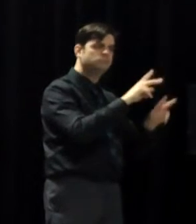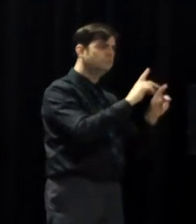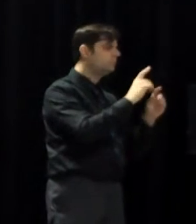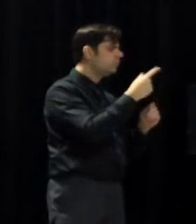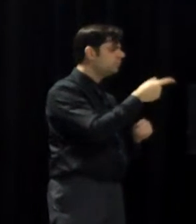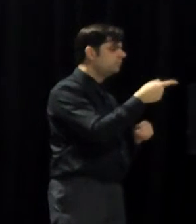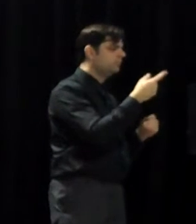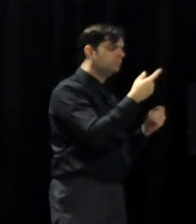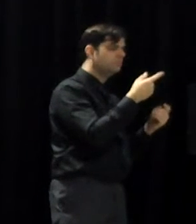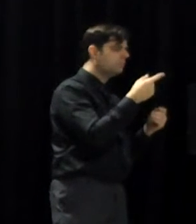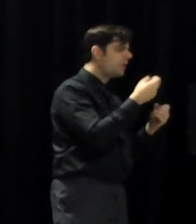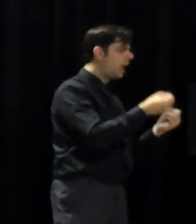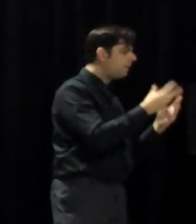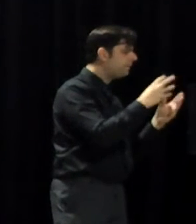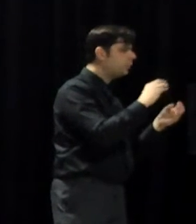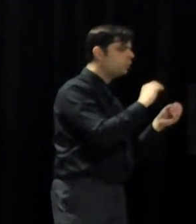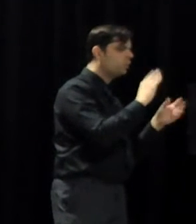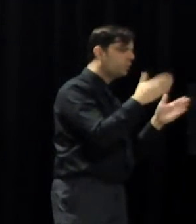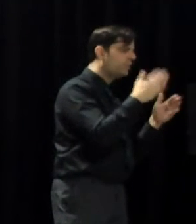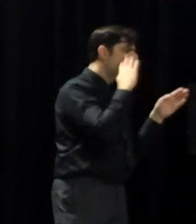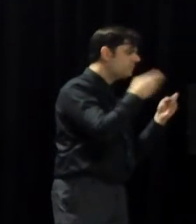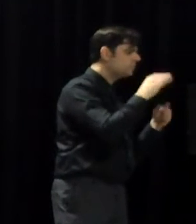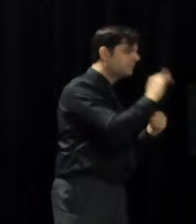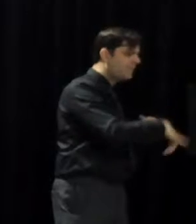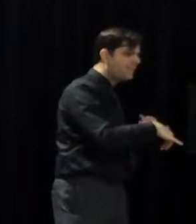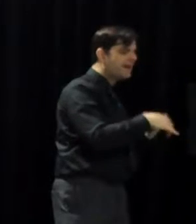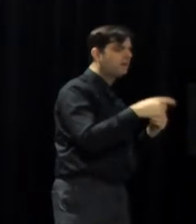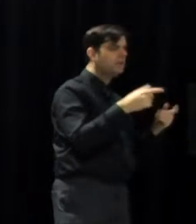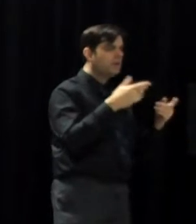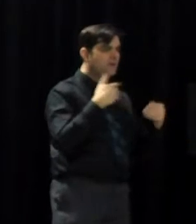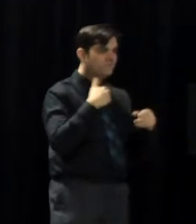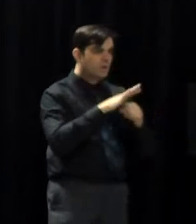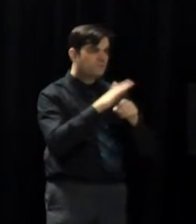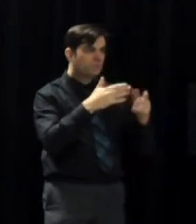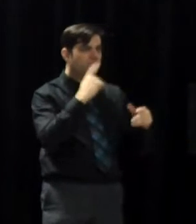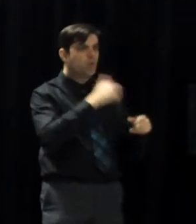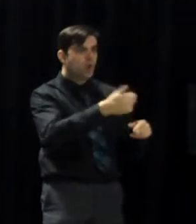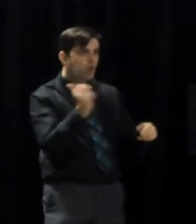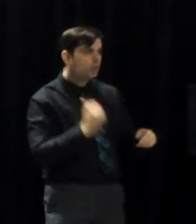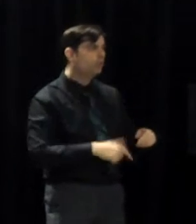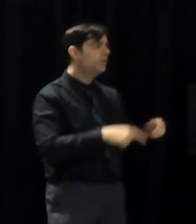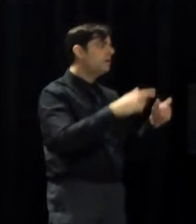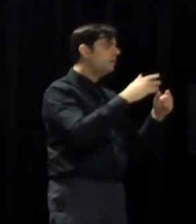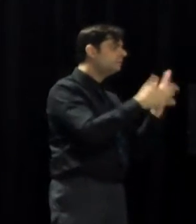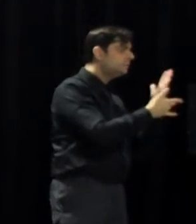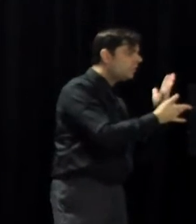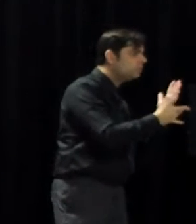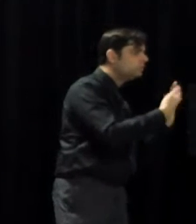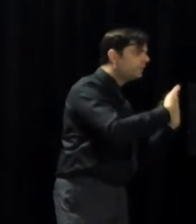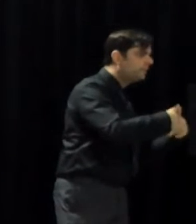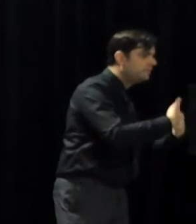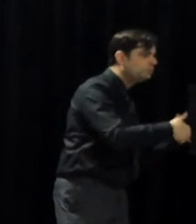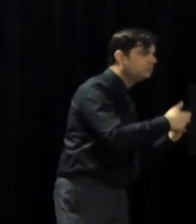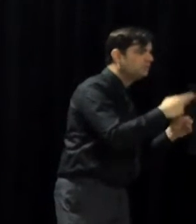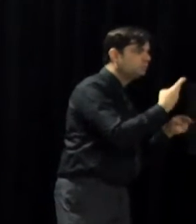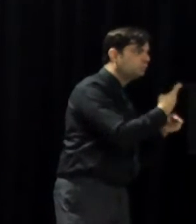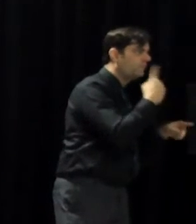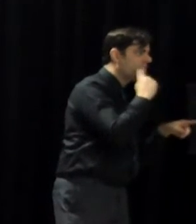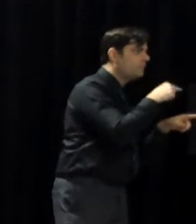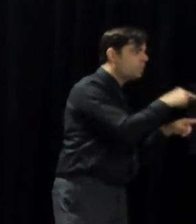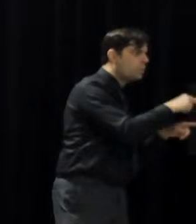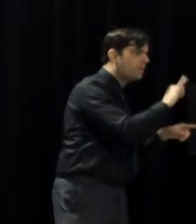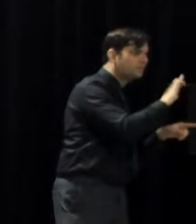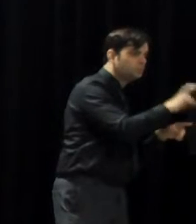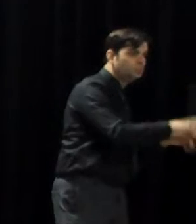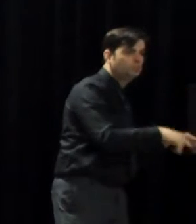You mentioned the numbers of new cases somewhat stabilizing high. We expect this spike tomorrow. What's